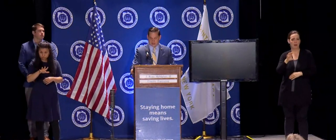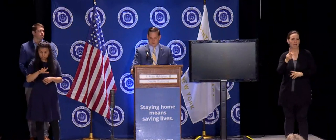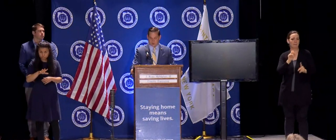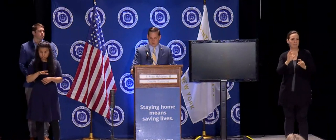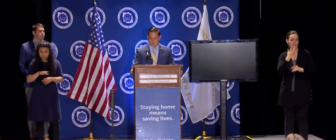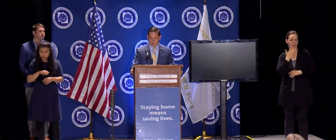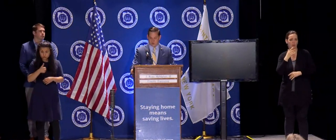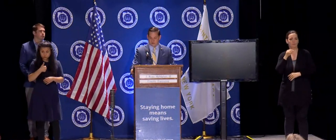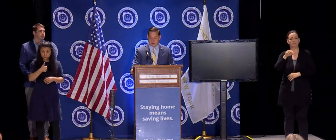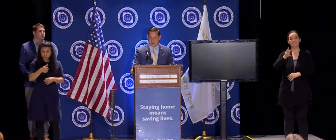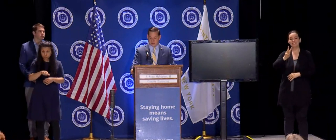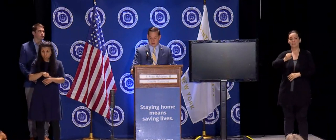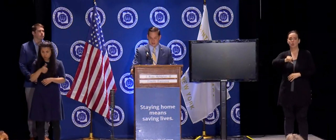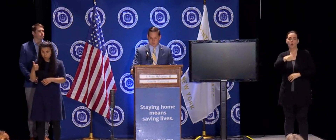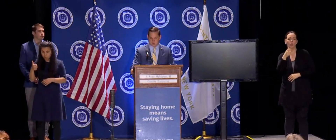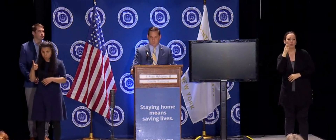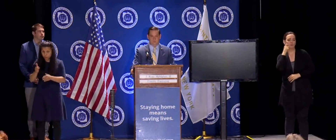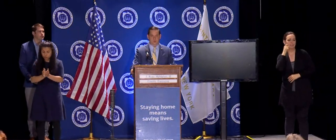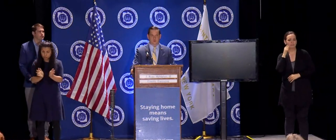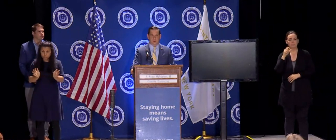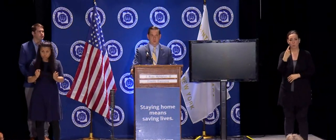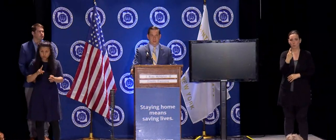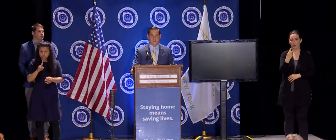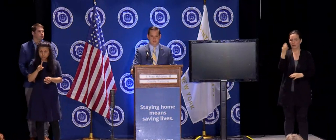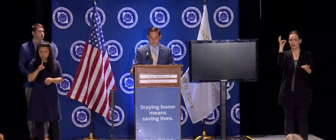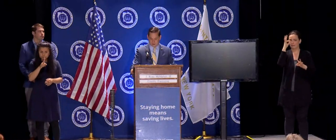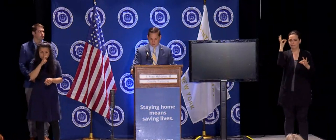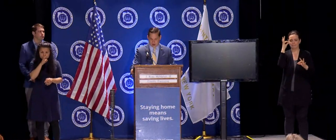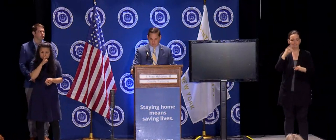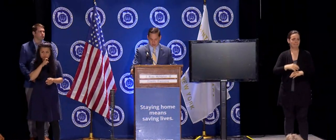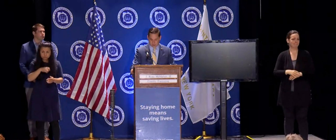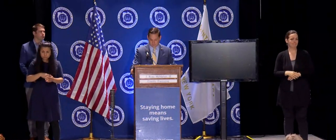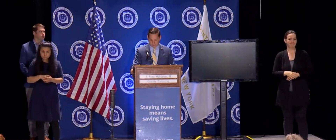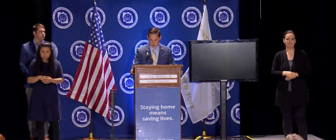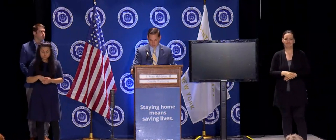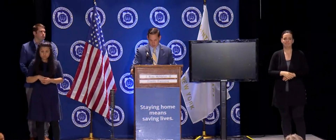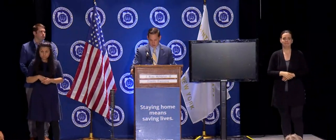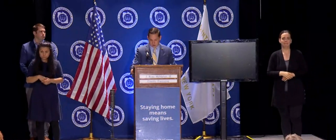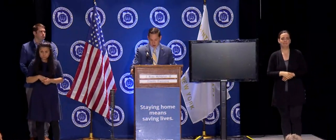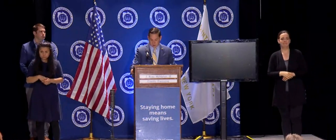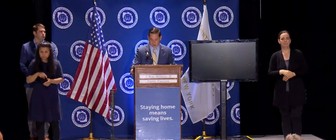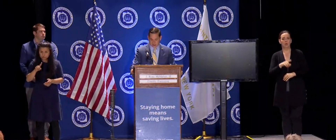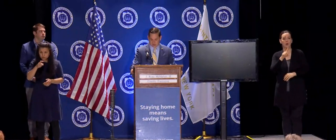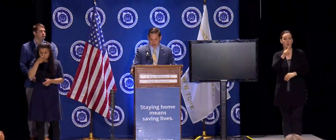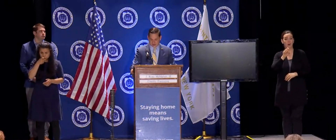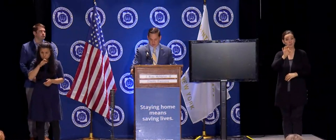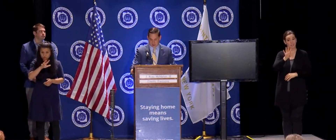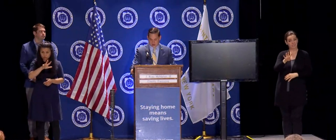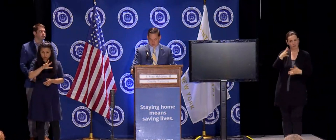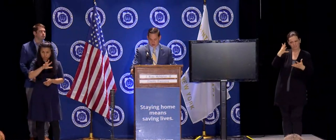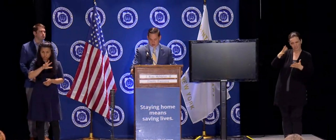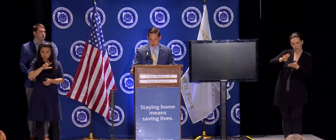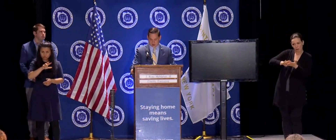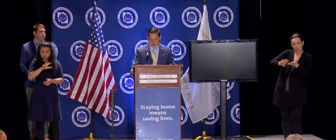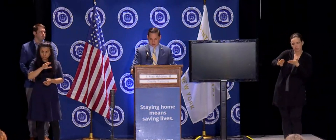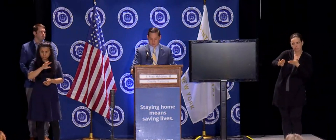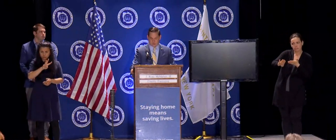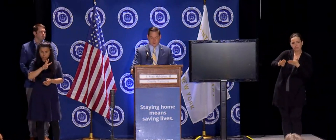had 194 people who have been in the hospital who've been released because they've gotten better. Related to positive